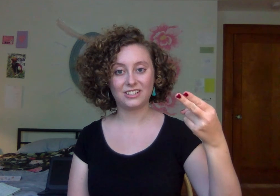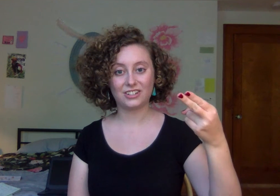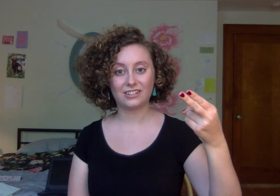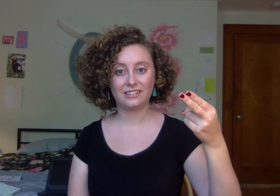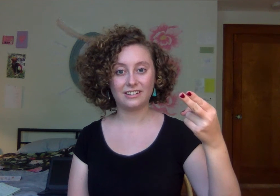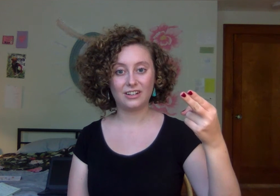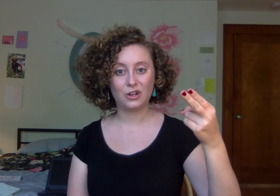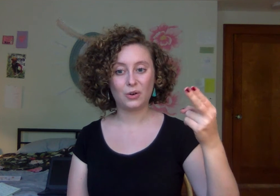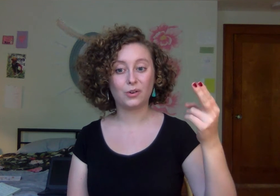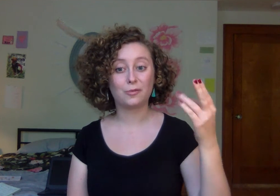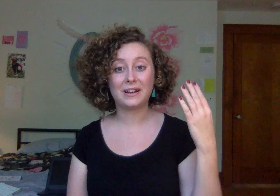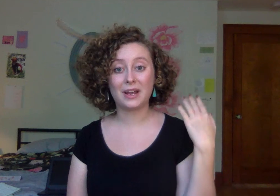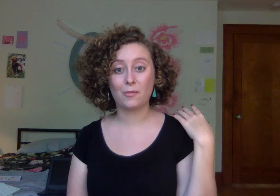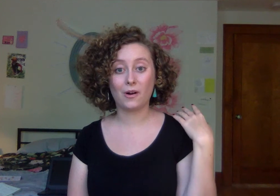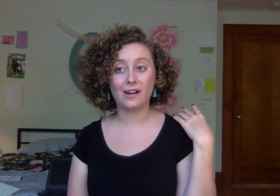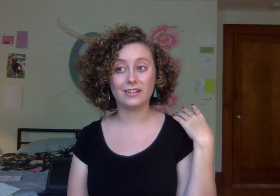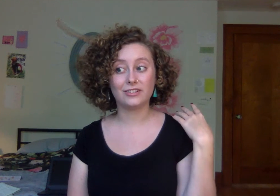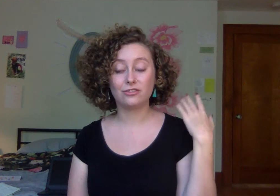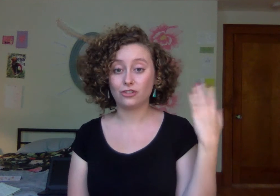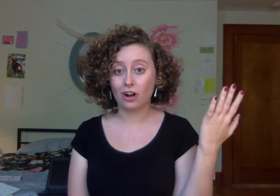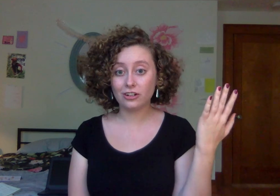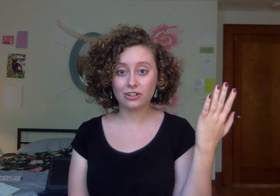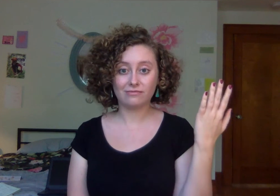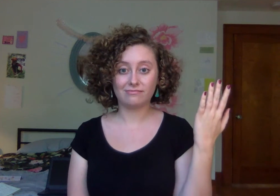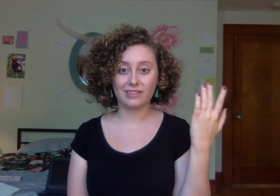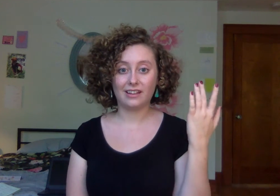S-A-R-A-H. Or if my name was Josh,